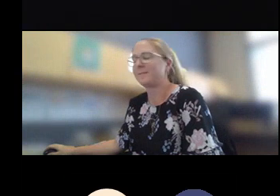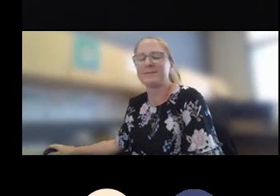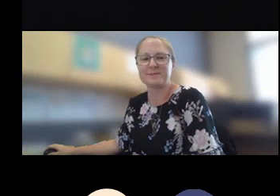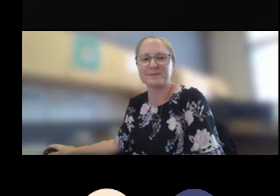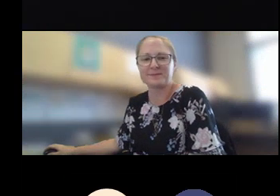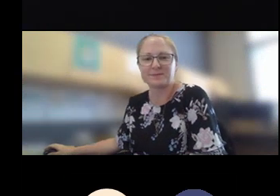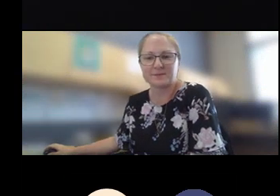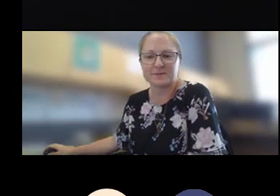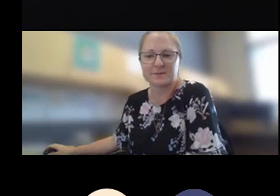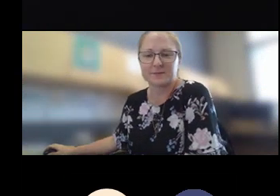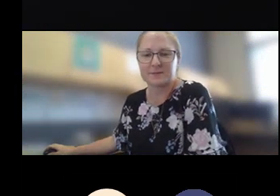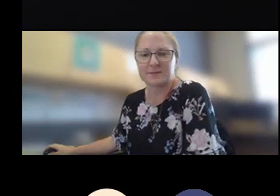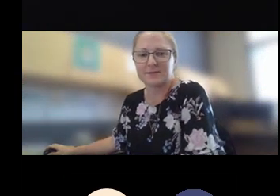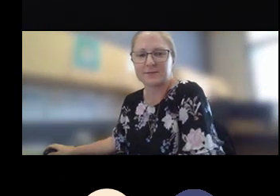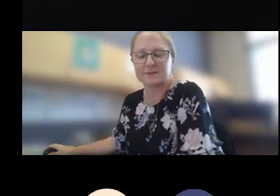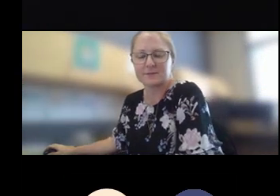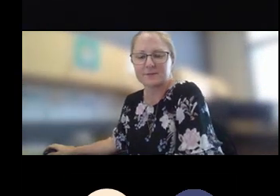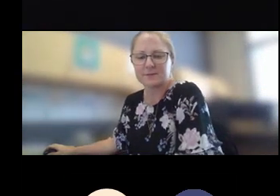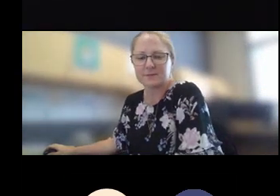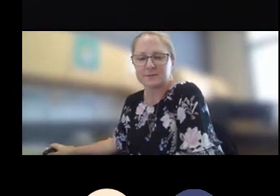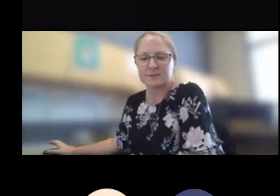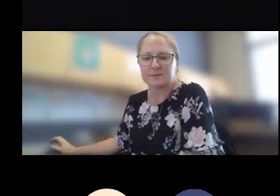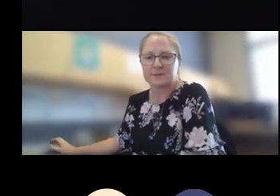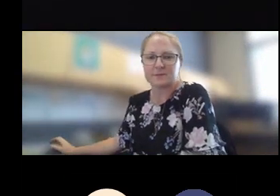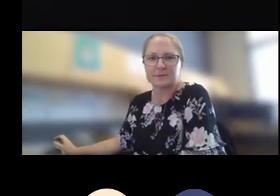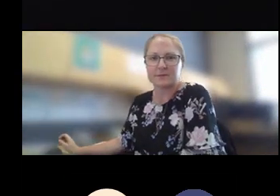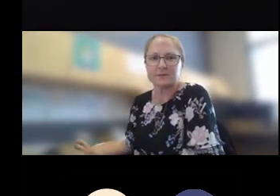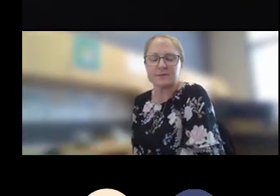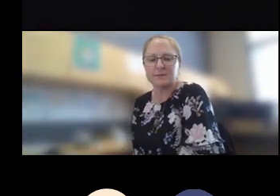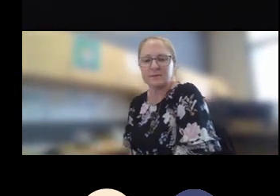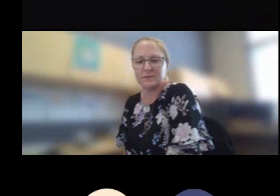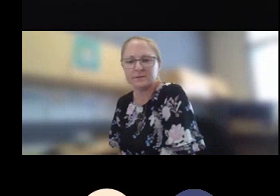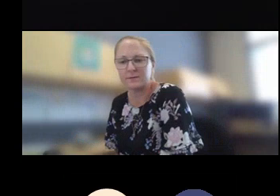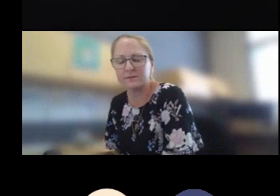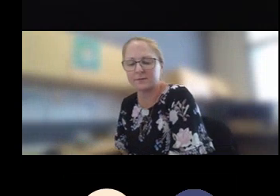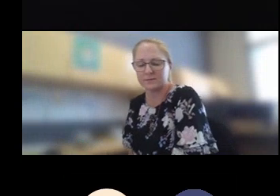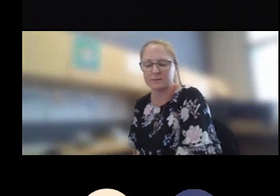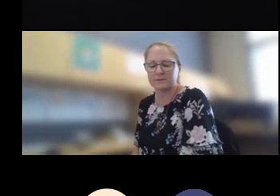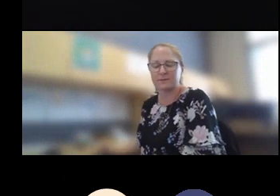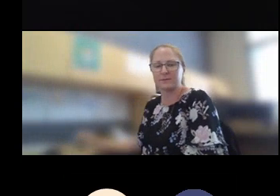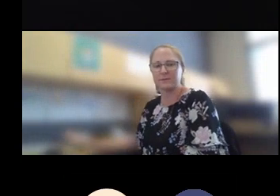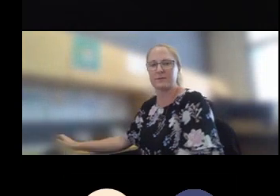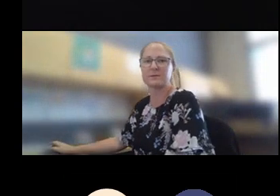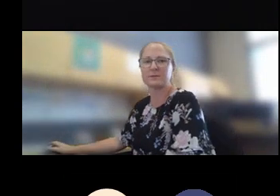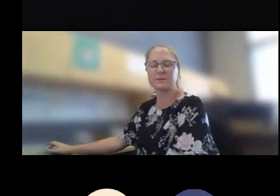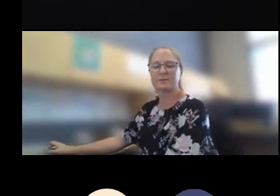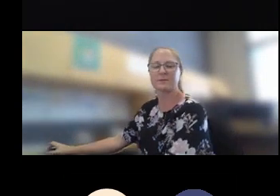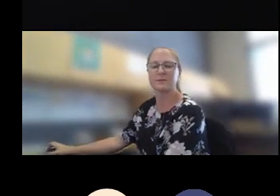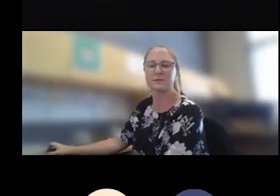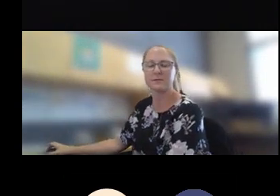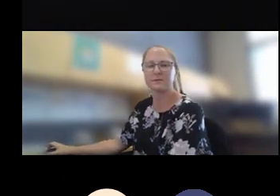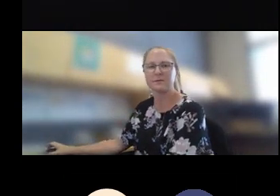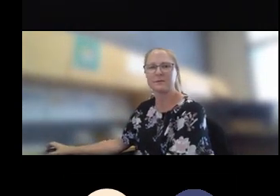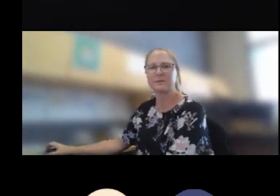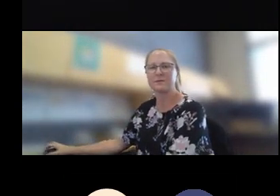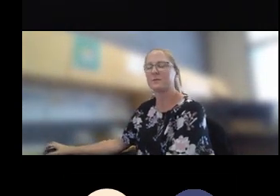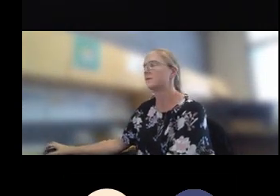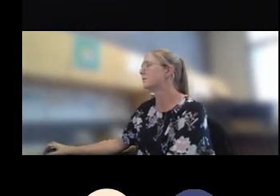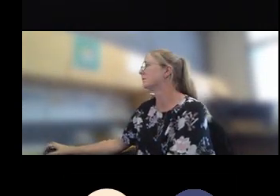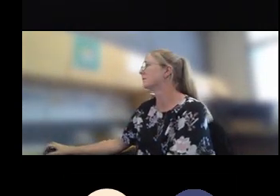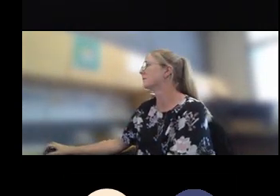Group NDIS linkage team. The guide for hospital staff has been written by hospital staff for hospital staff,